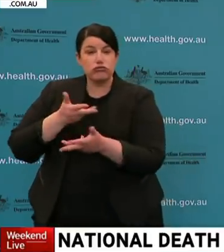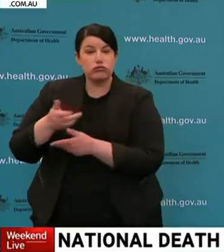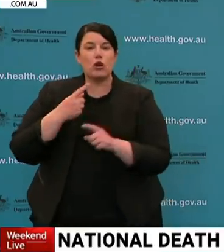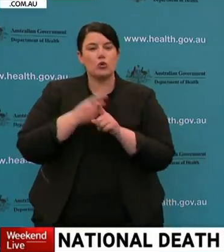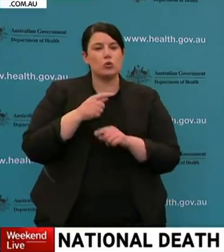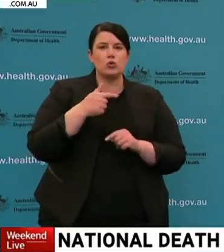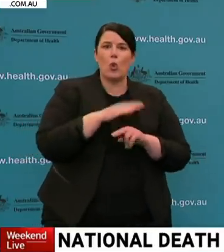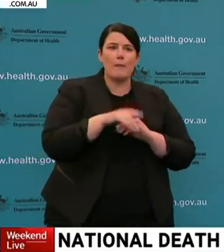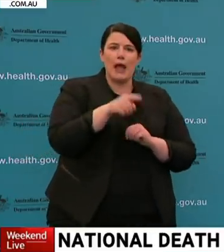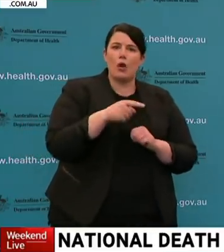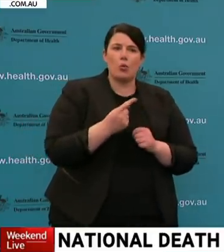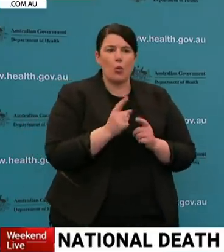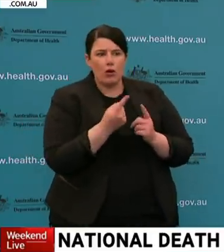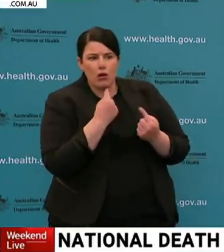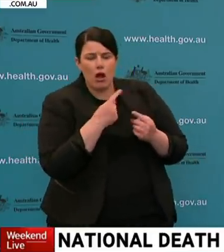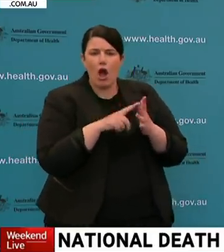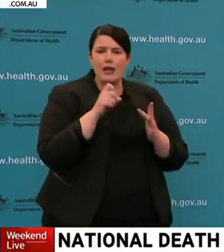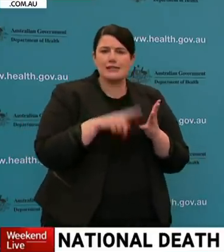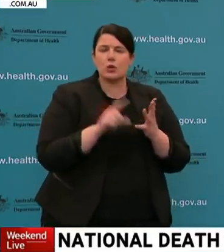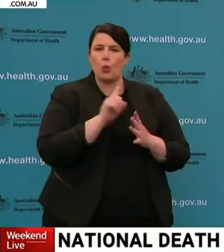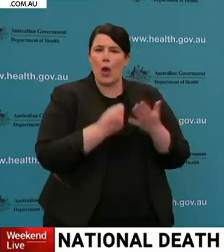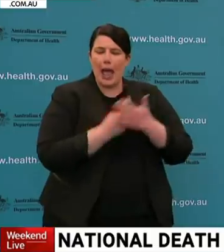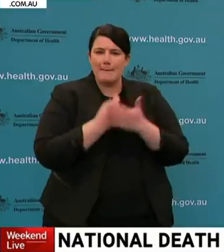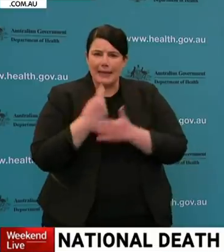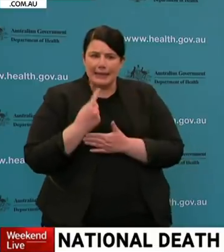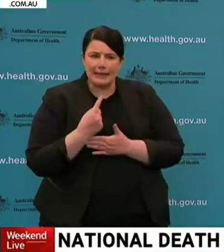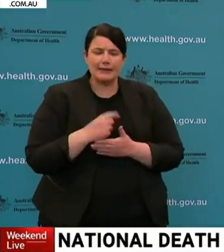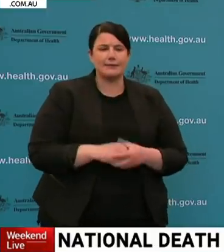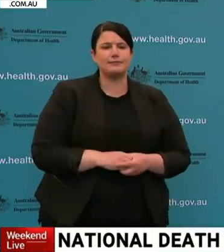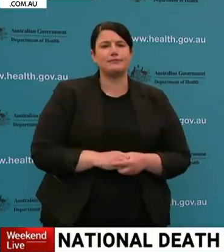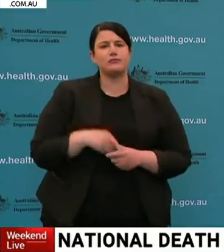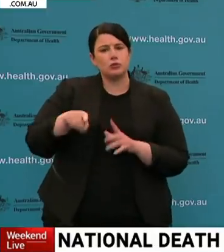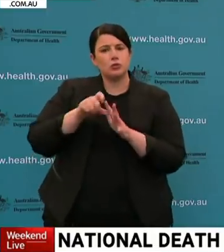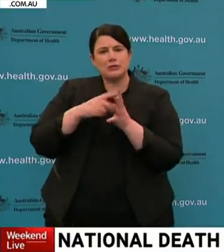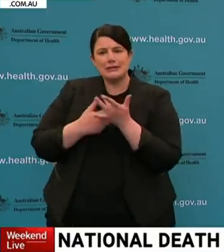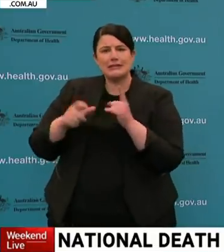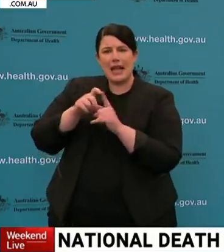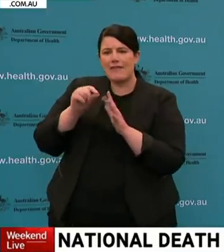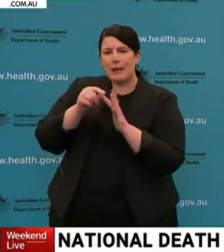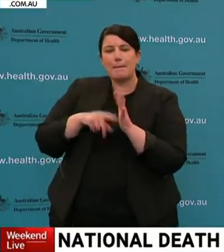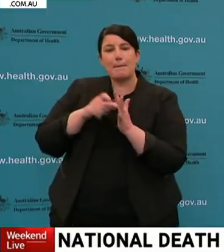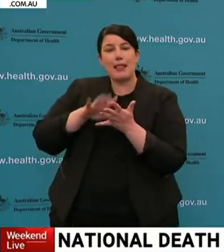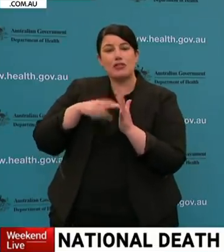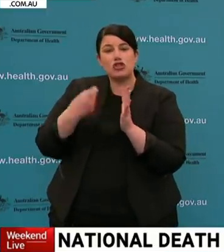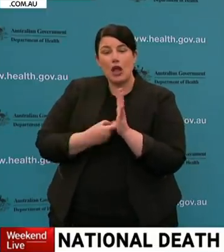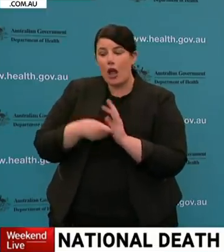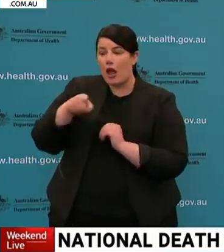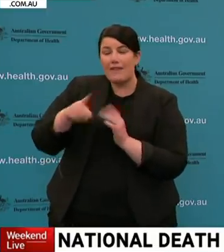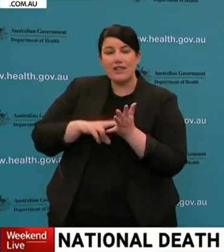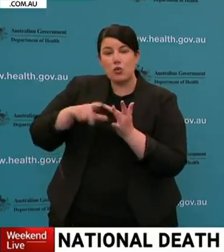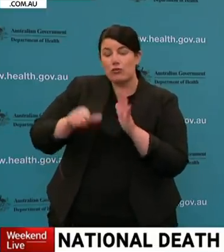Holly, to get updates on the intensive care situation in Australia, to Professor David Pilcher and others down in Victoria, Dr Steve